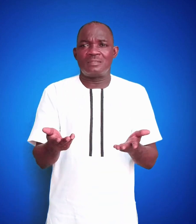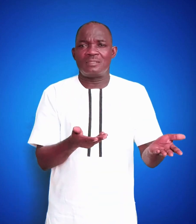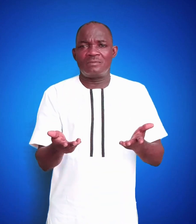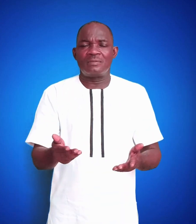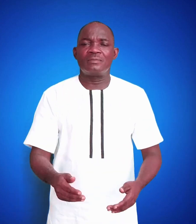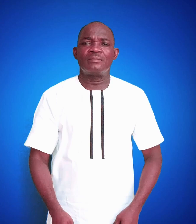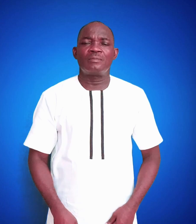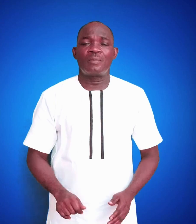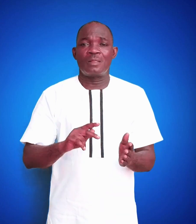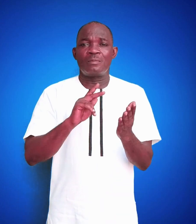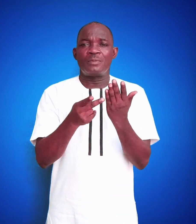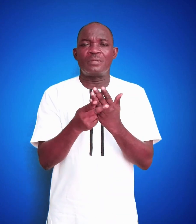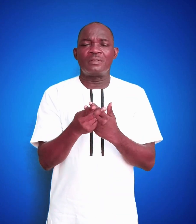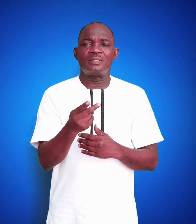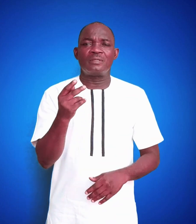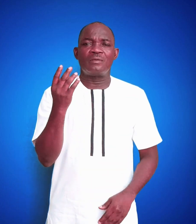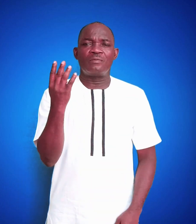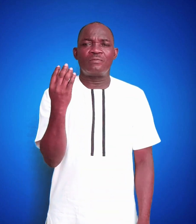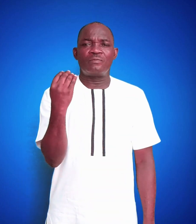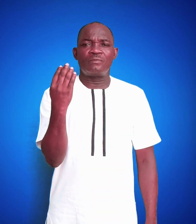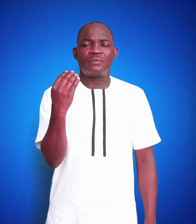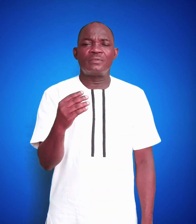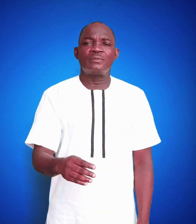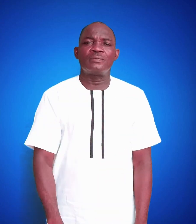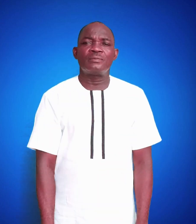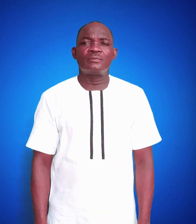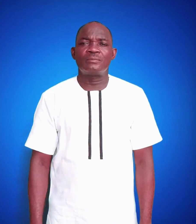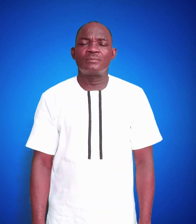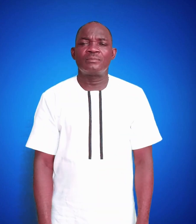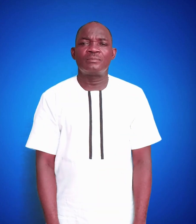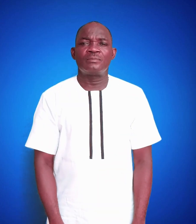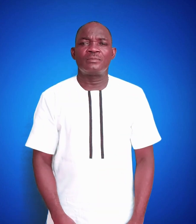services. Page 14.